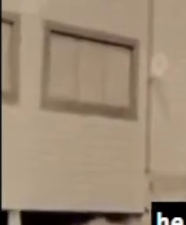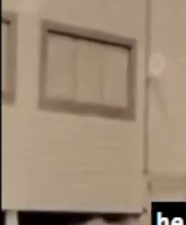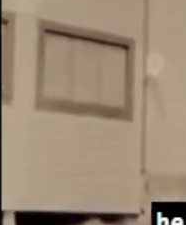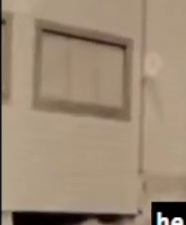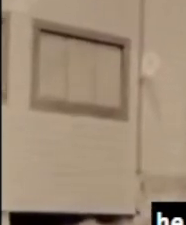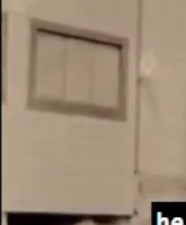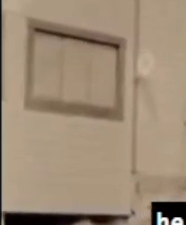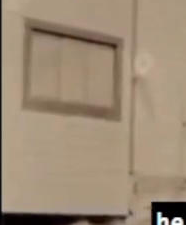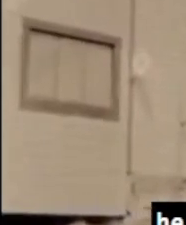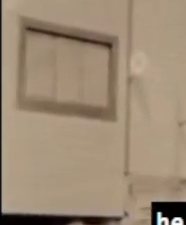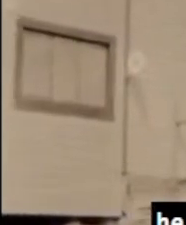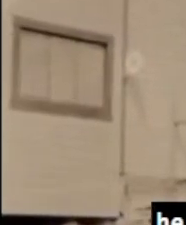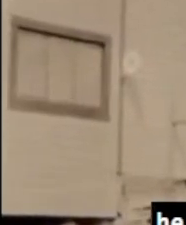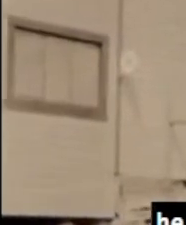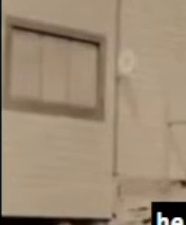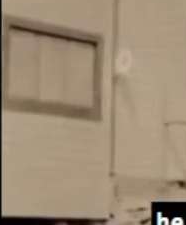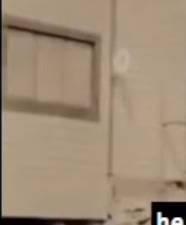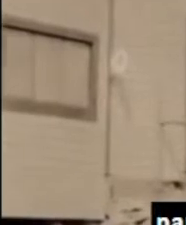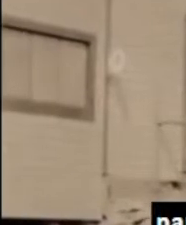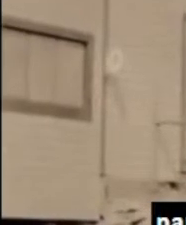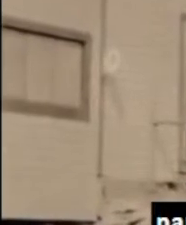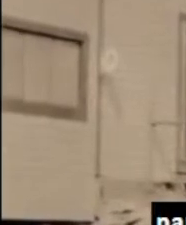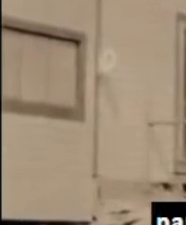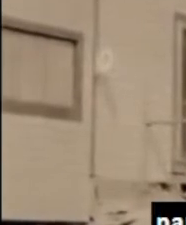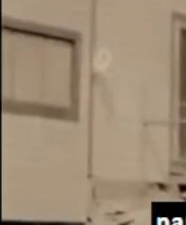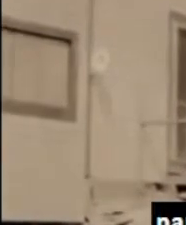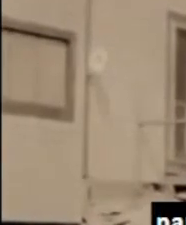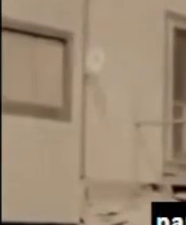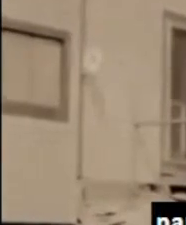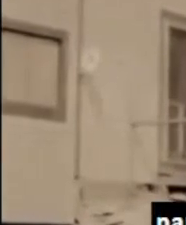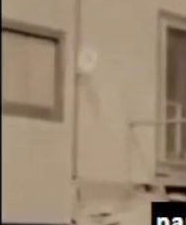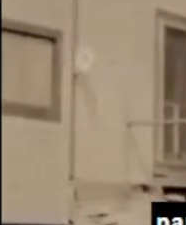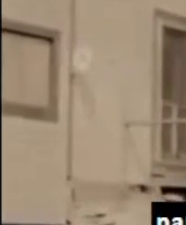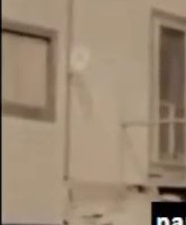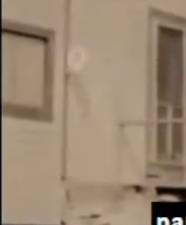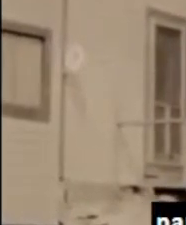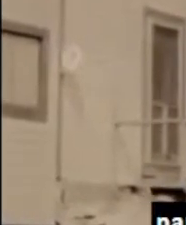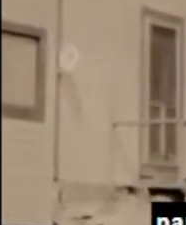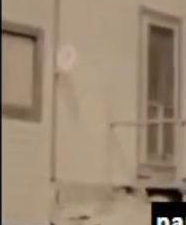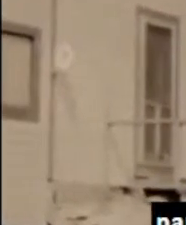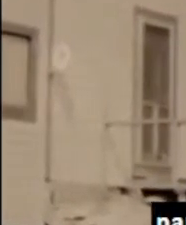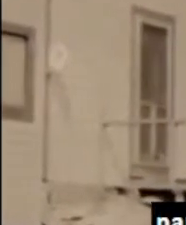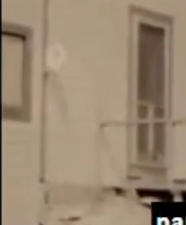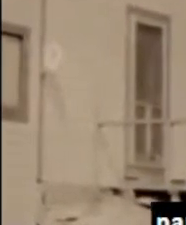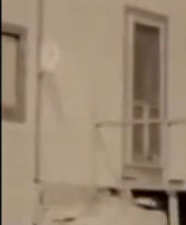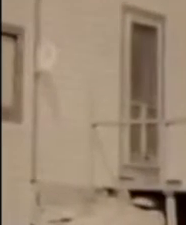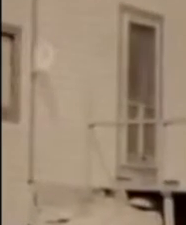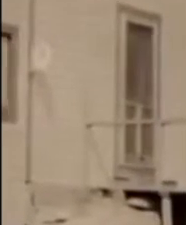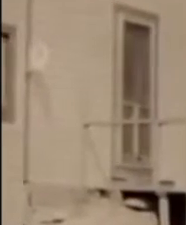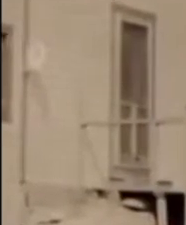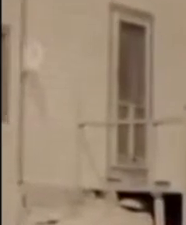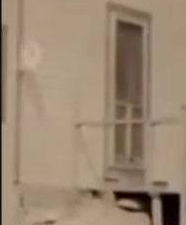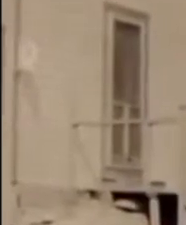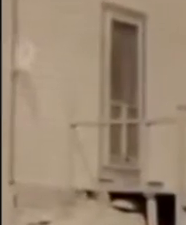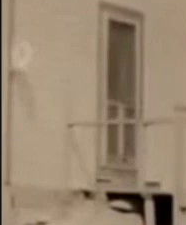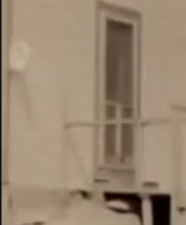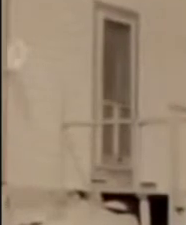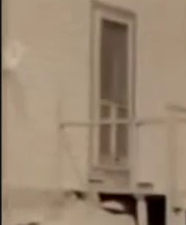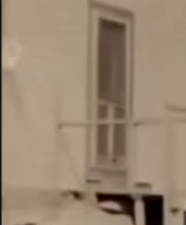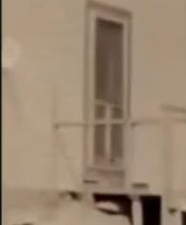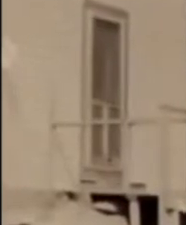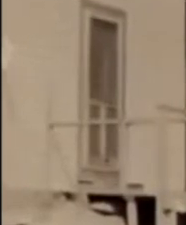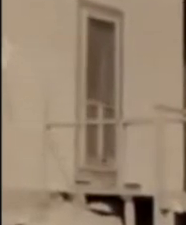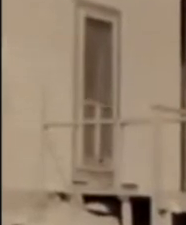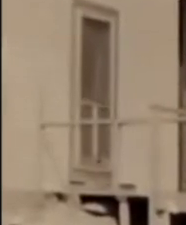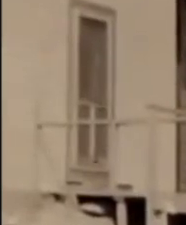too. Well, they had card parties to the town hall and the store. They played the store. Sometimes they'd have it to